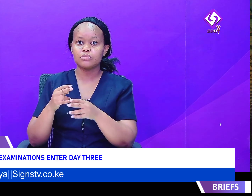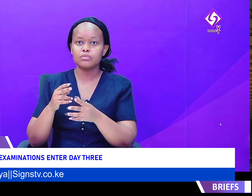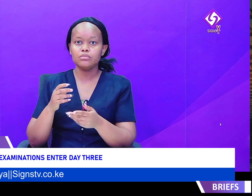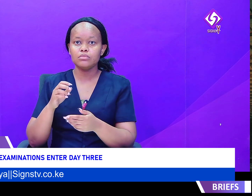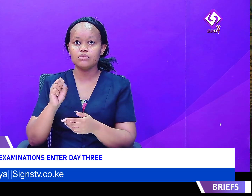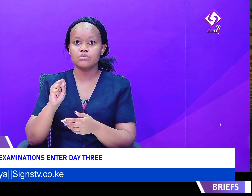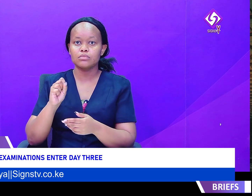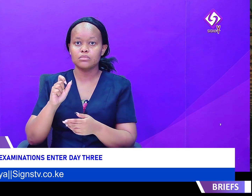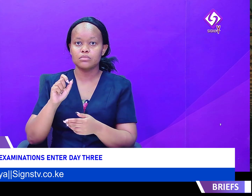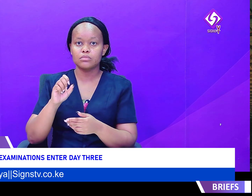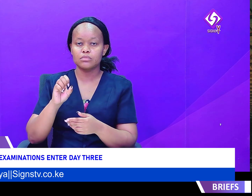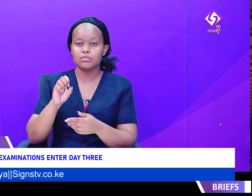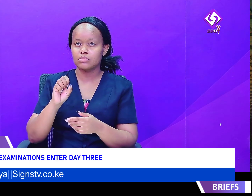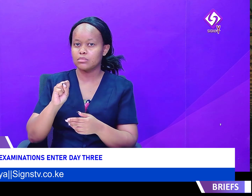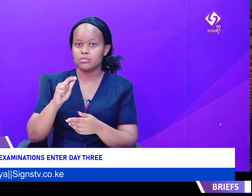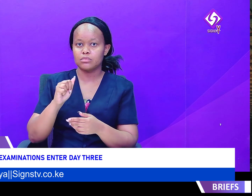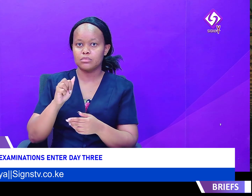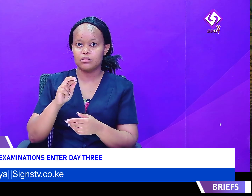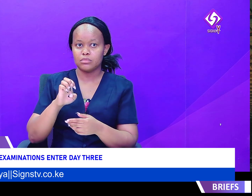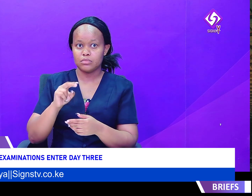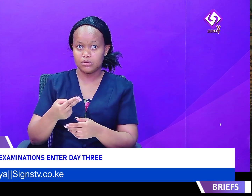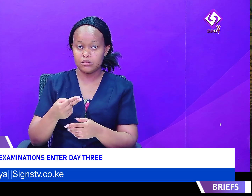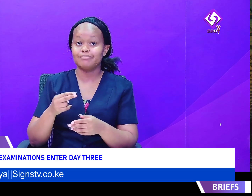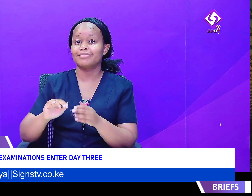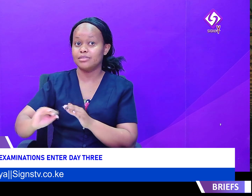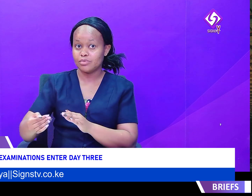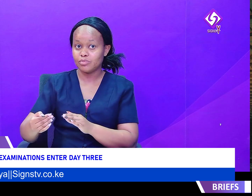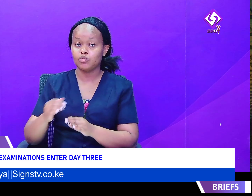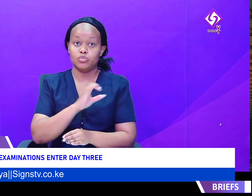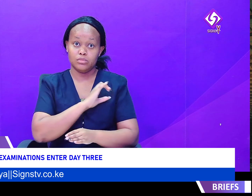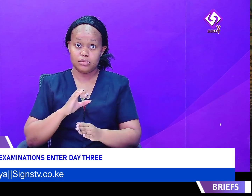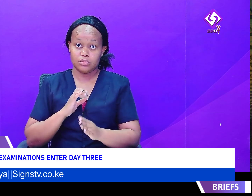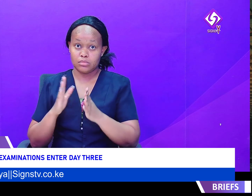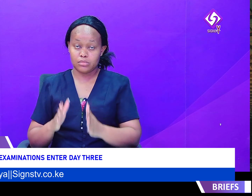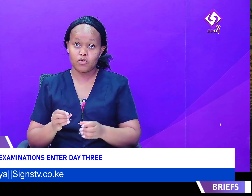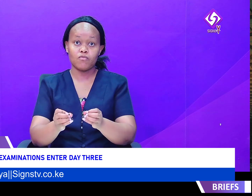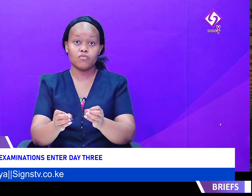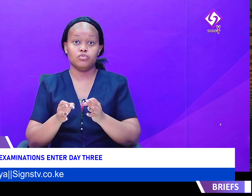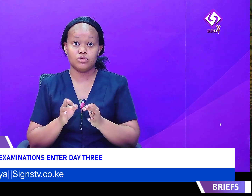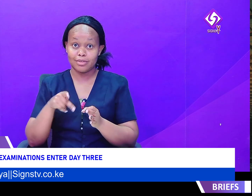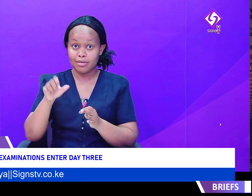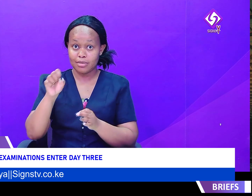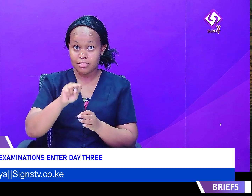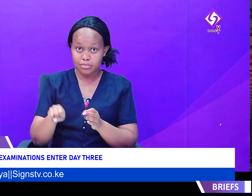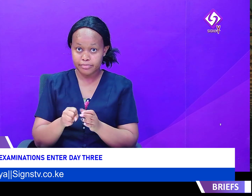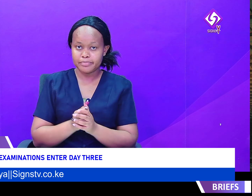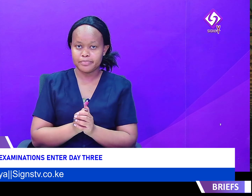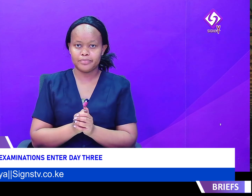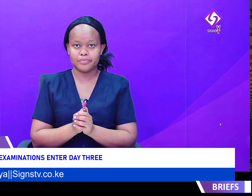Office, PS Omolo stated that no major incidents have been reported since the